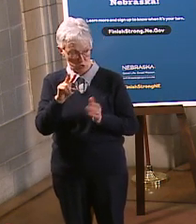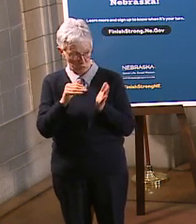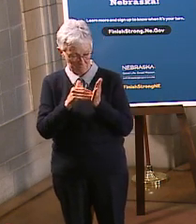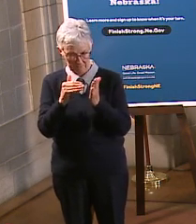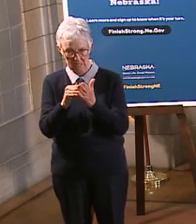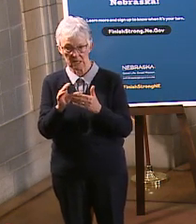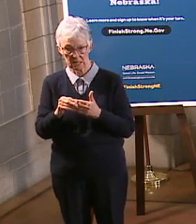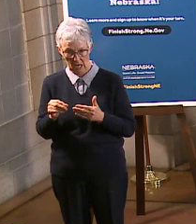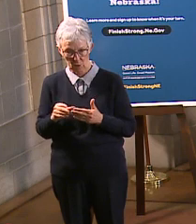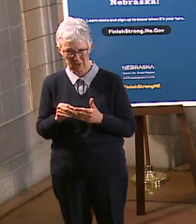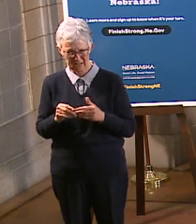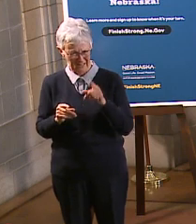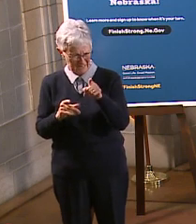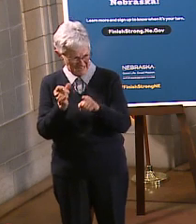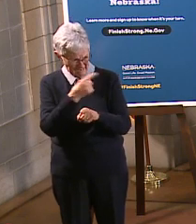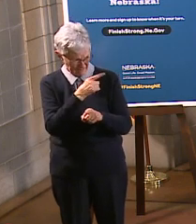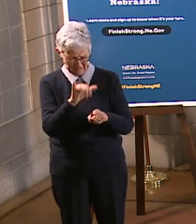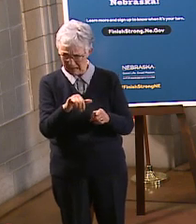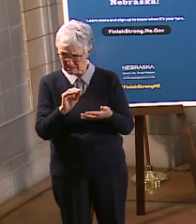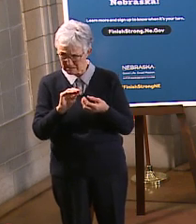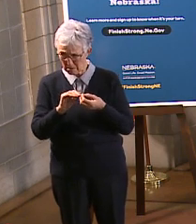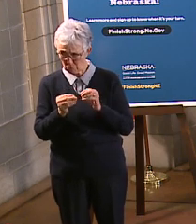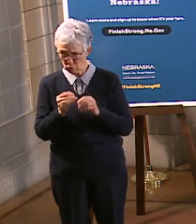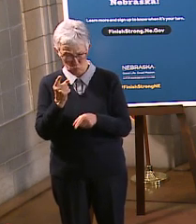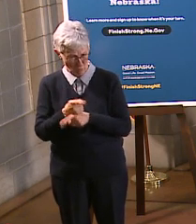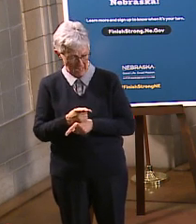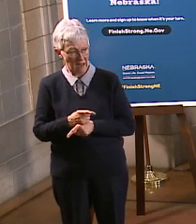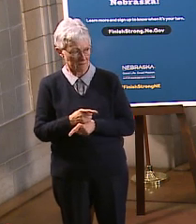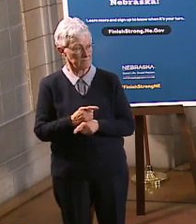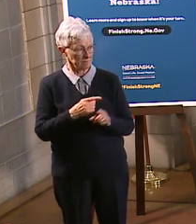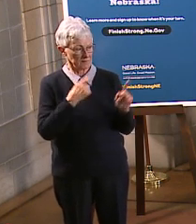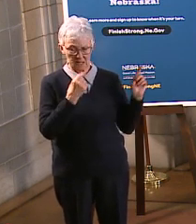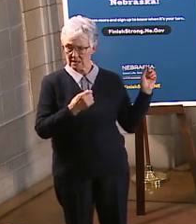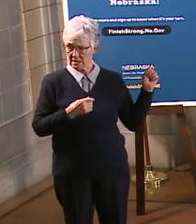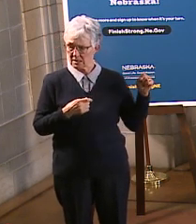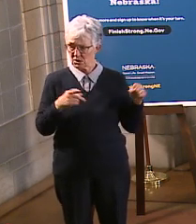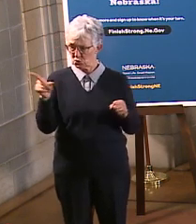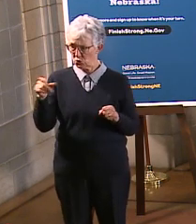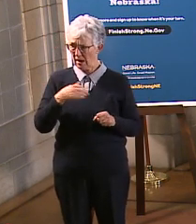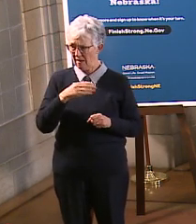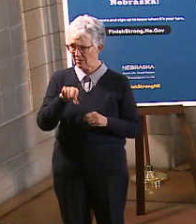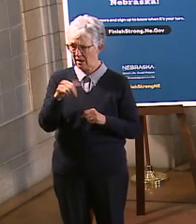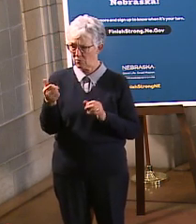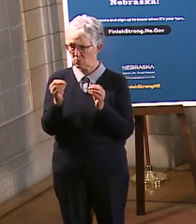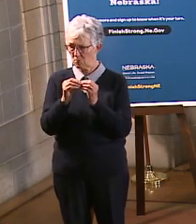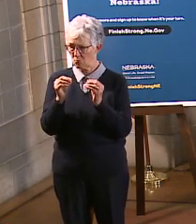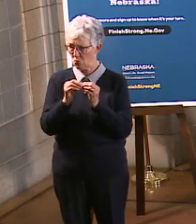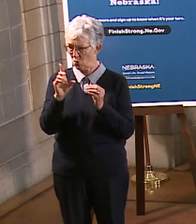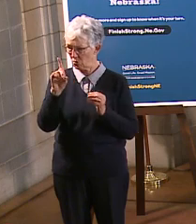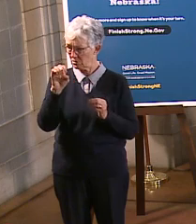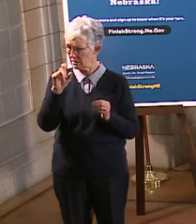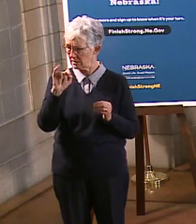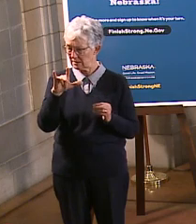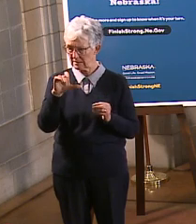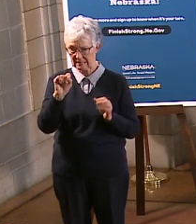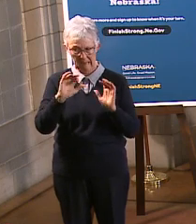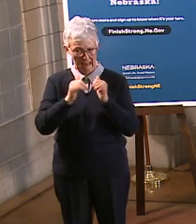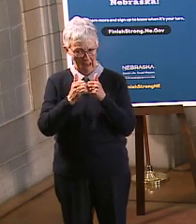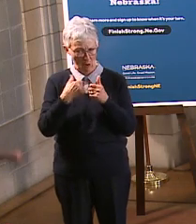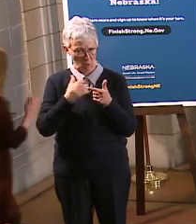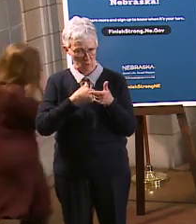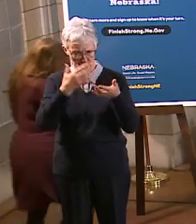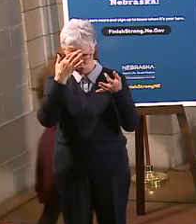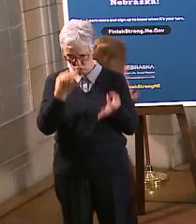And yes, that number is accurate. That's how the money's being administered. Shannon, I don't know, do you have any other further details you want to talk about how that determination is